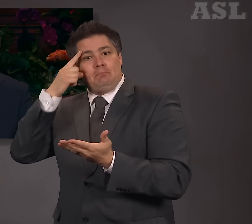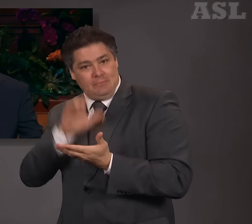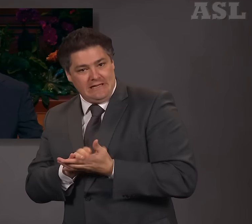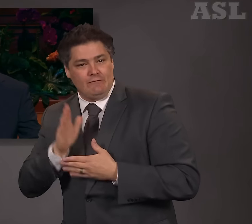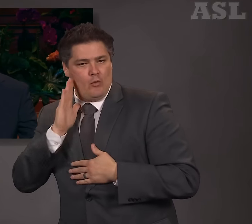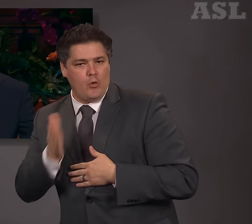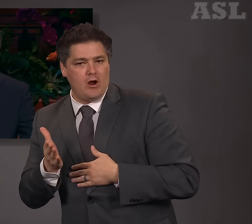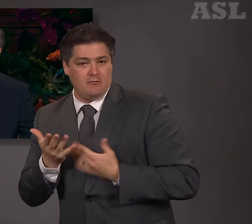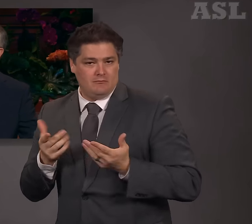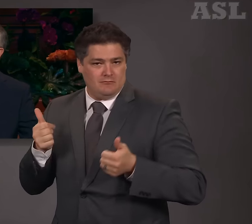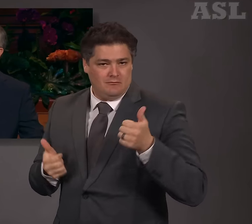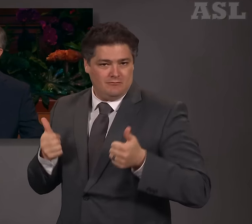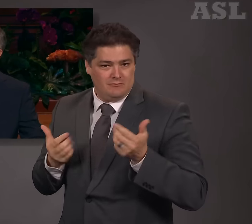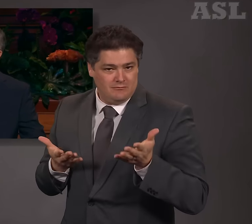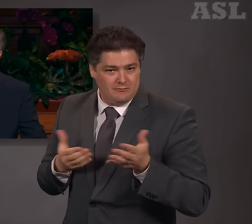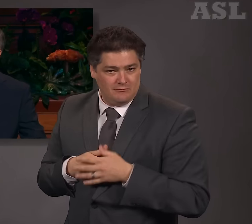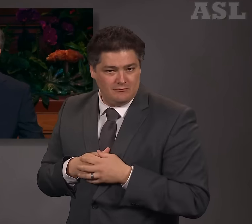then,